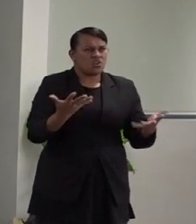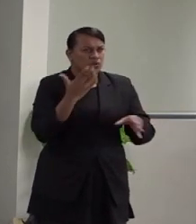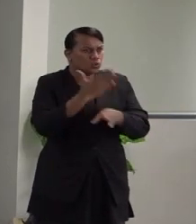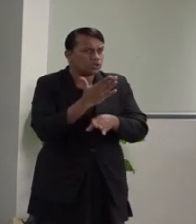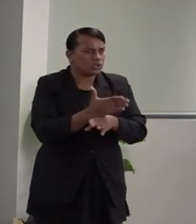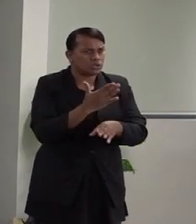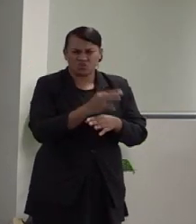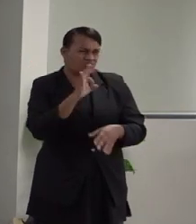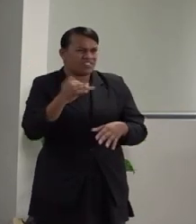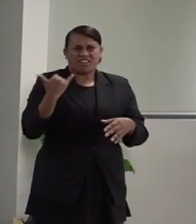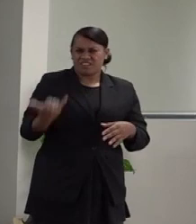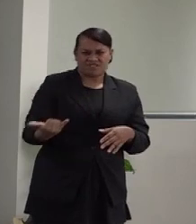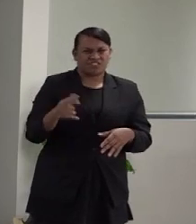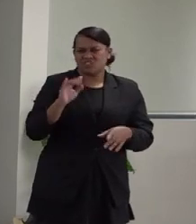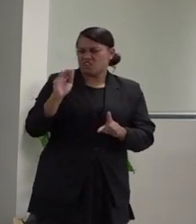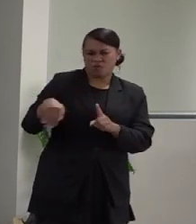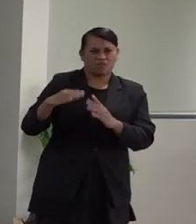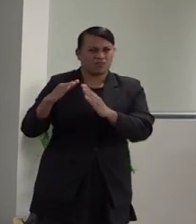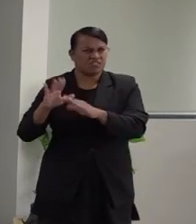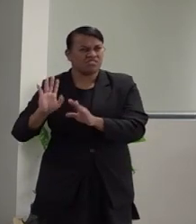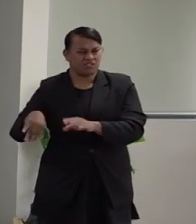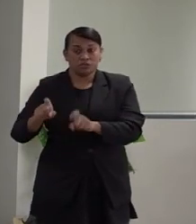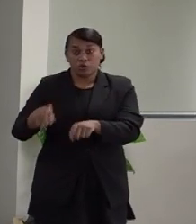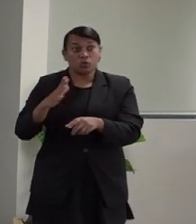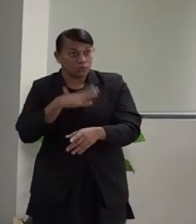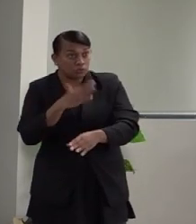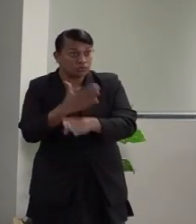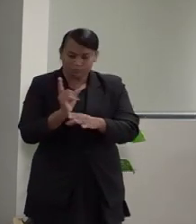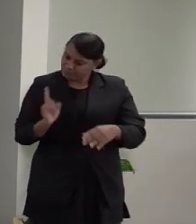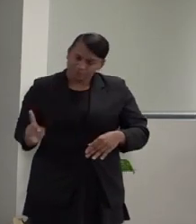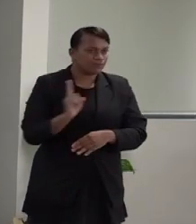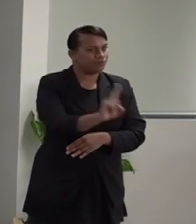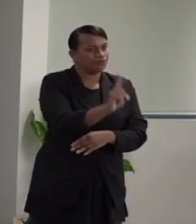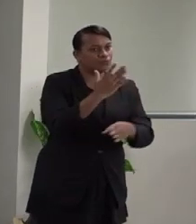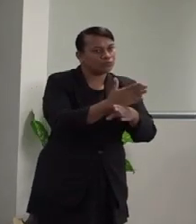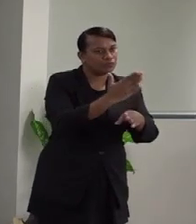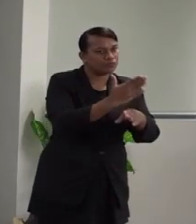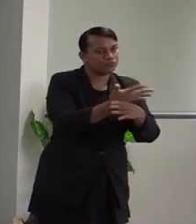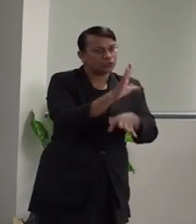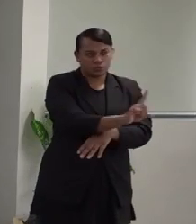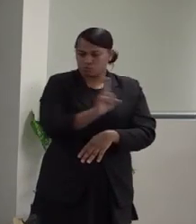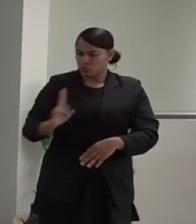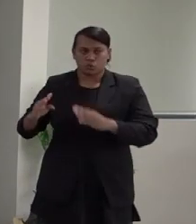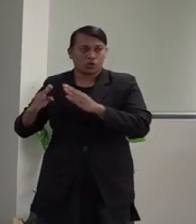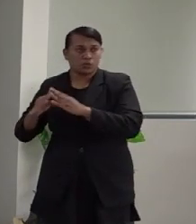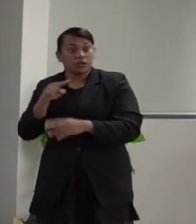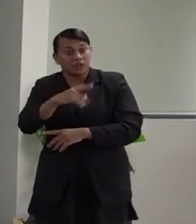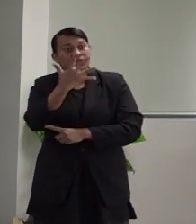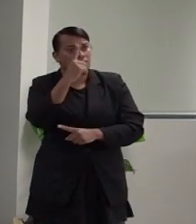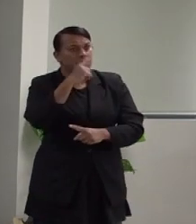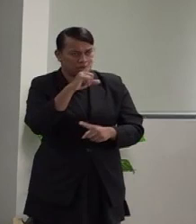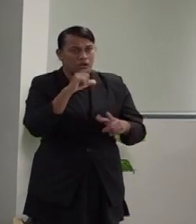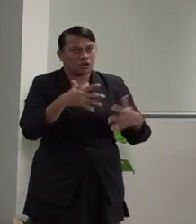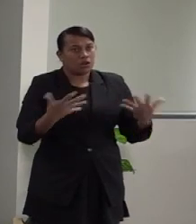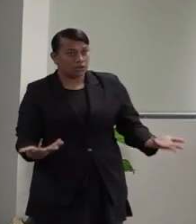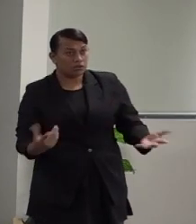My fellow Fijians, the average age of our 5 confirmed COVID-19 patients in Fiji is 27 years